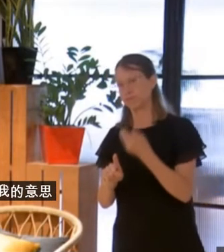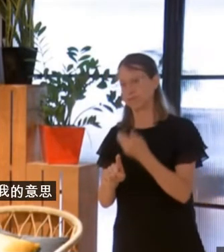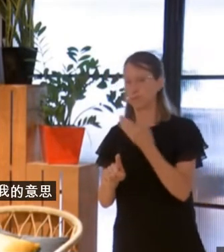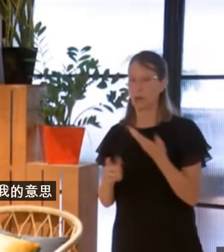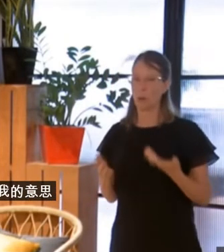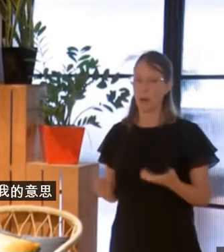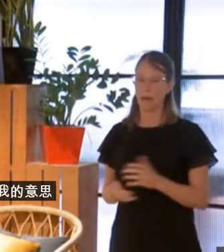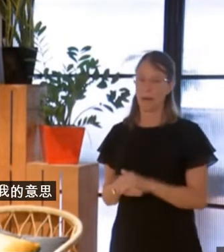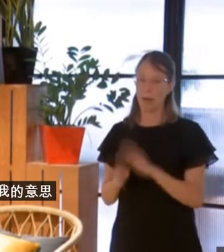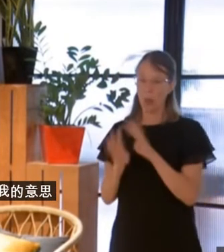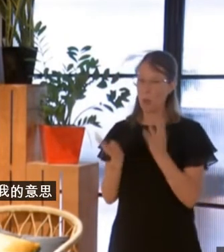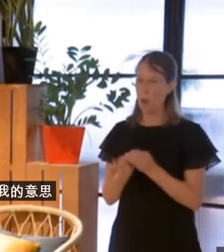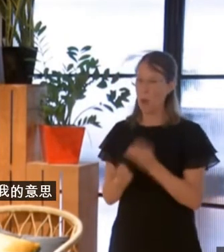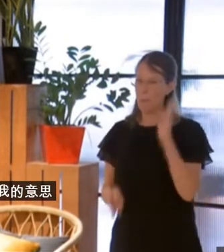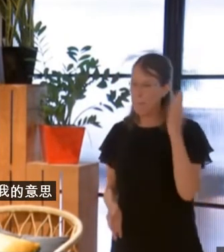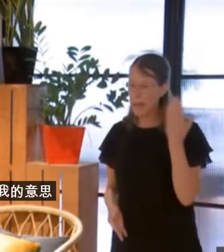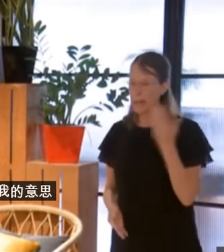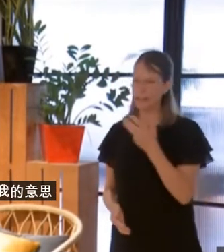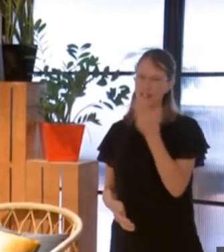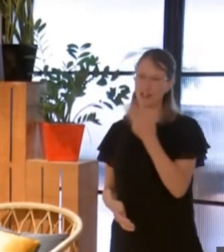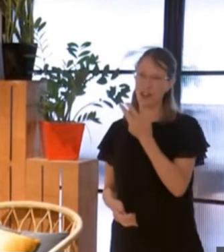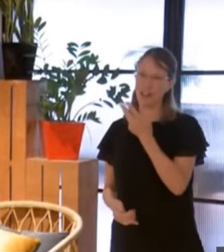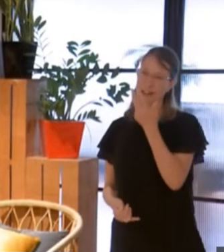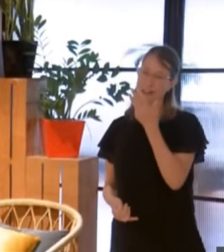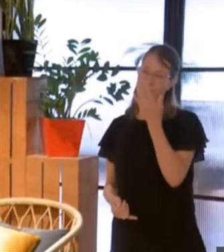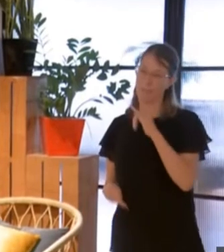in the 1950s is very different